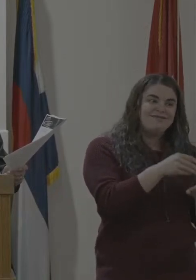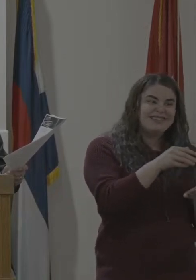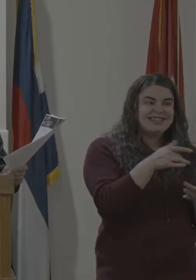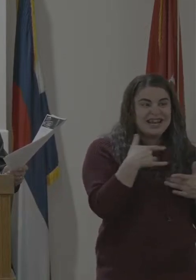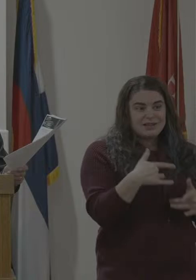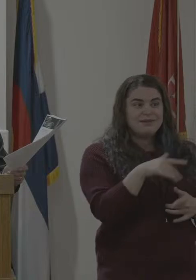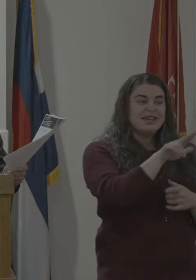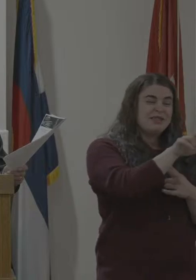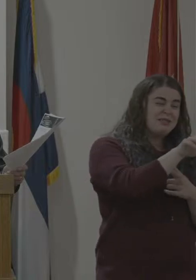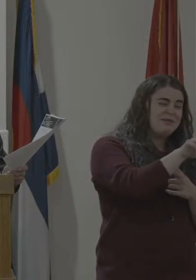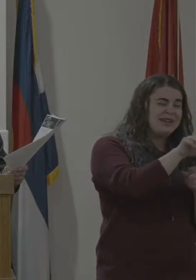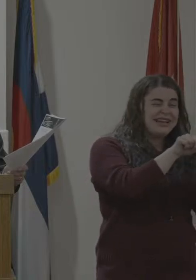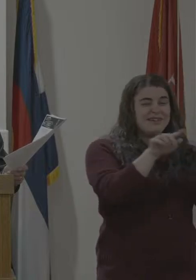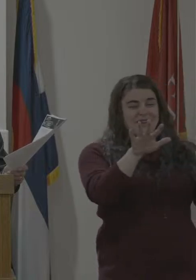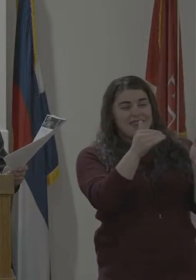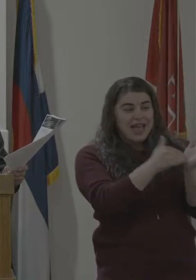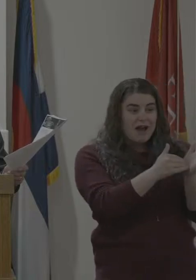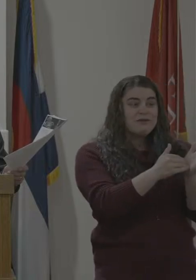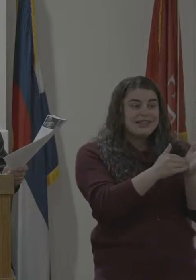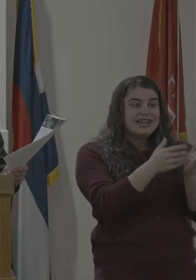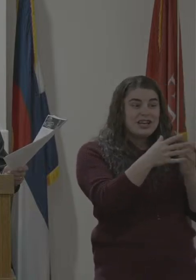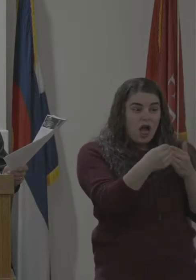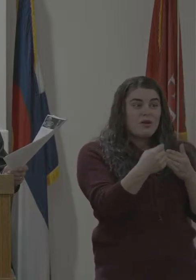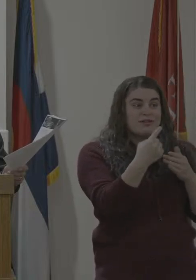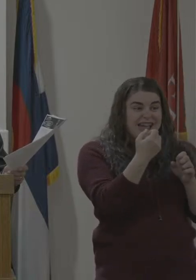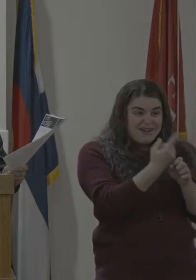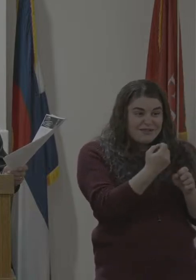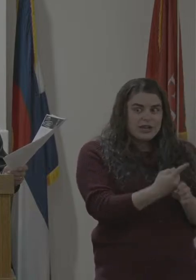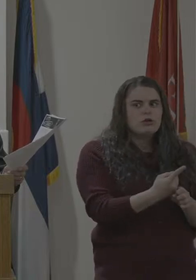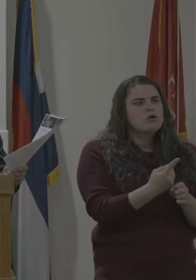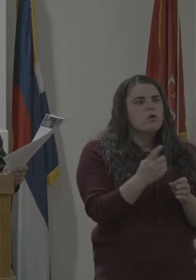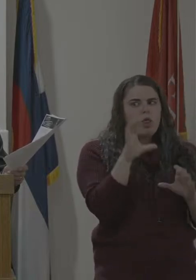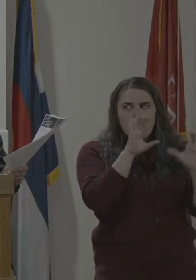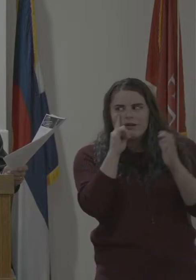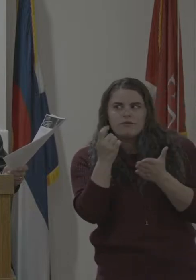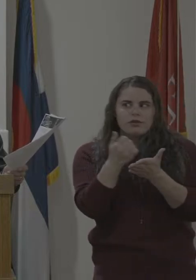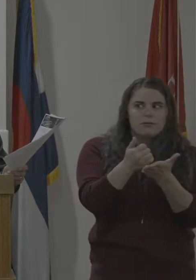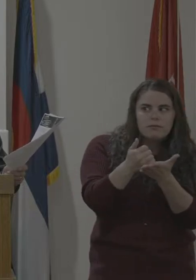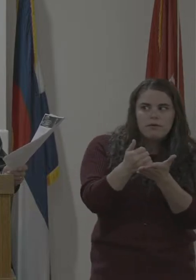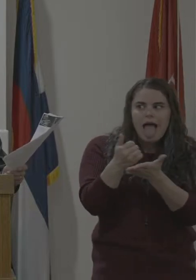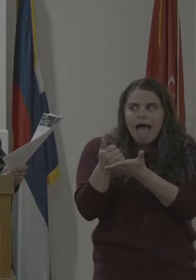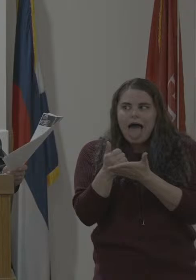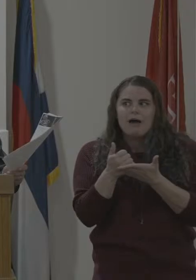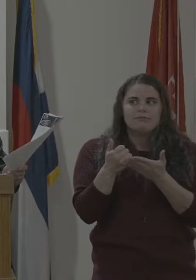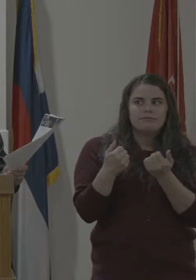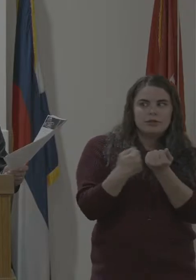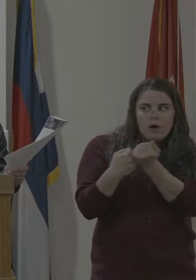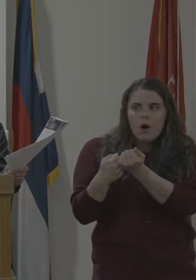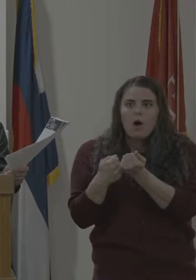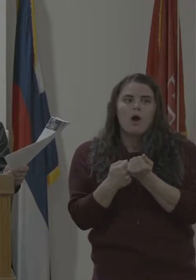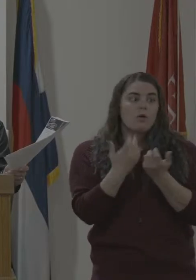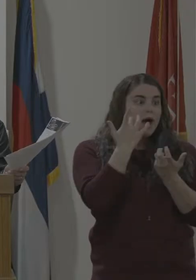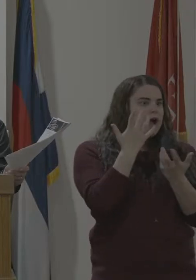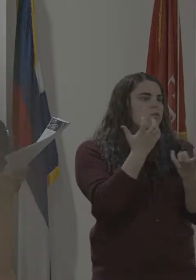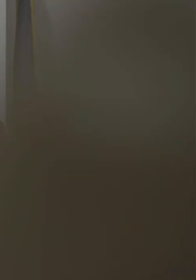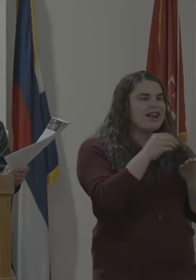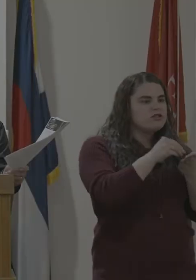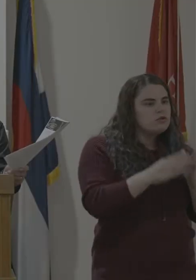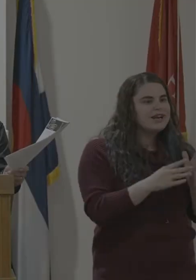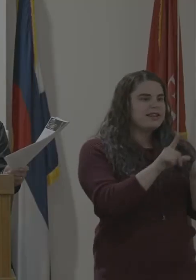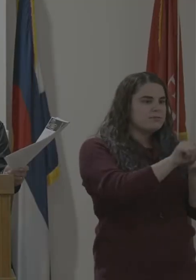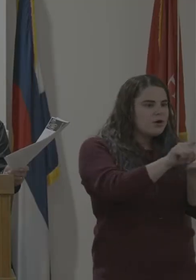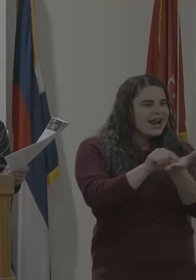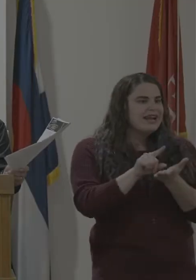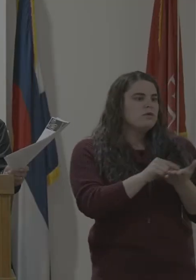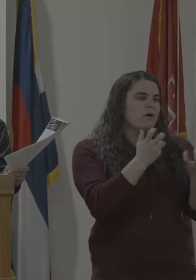per year, and so I'm always looking for support to make sure we get all of the students' projects printed. It's usually outside the scoop to try to get everyone to print their